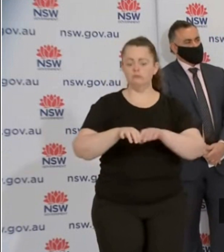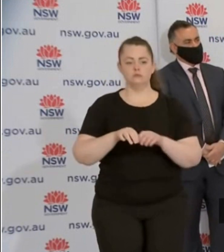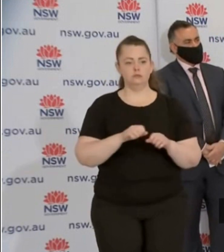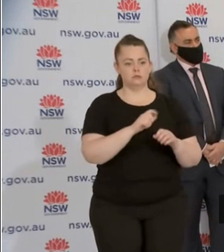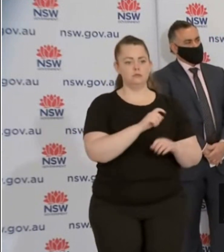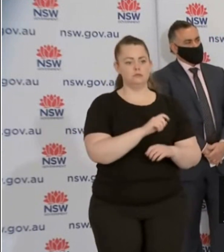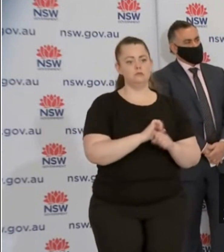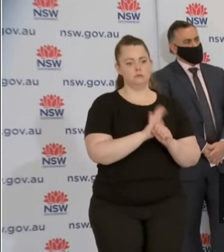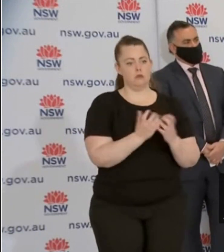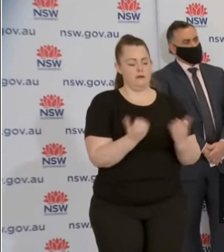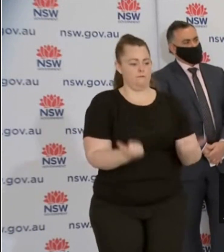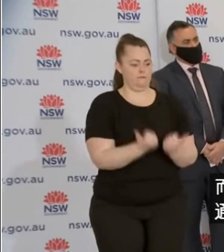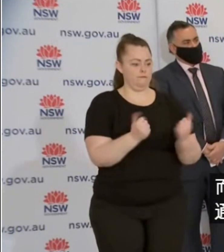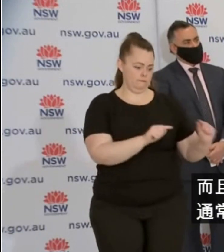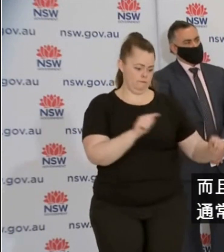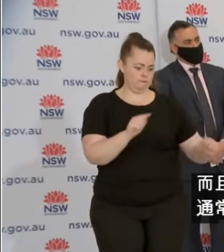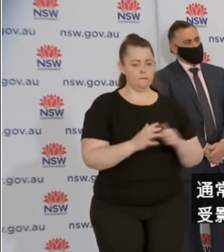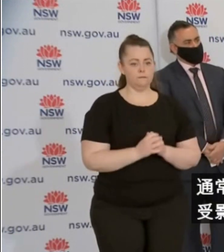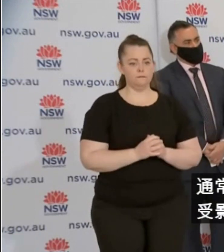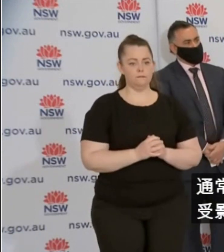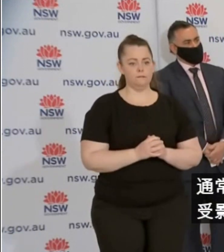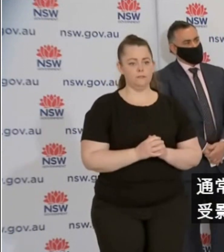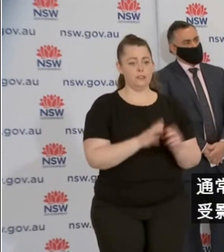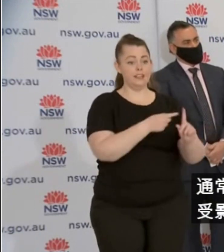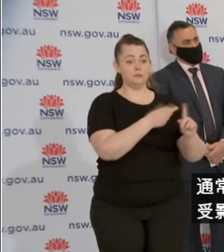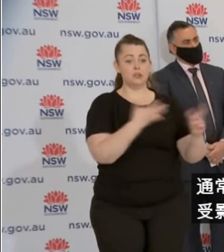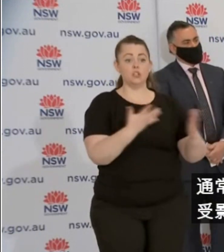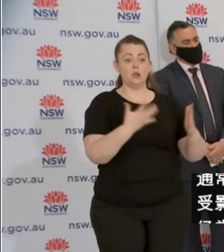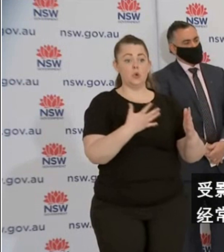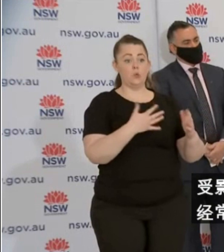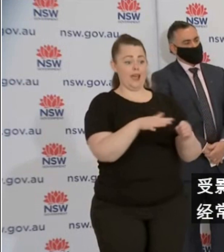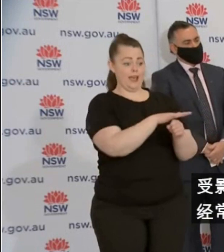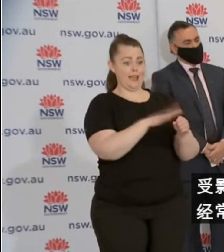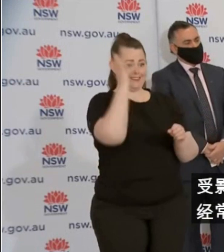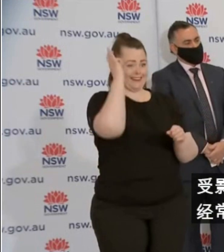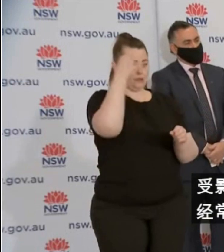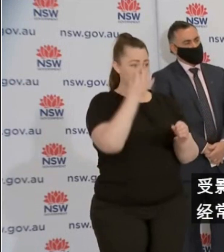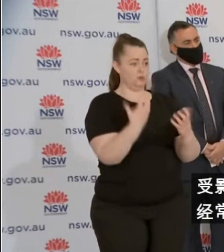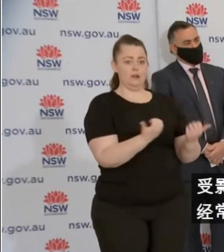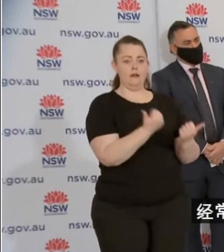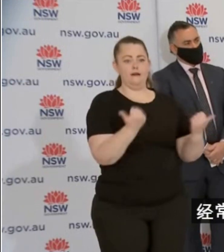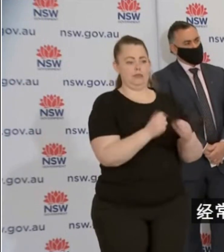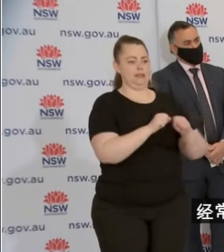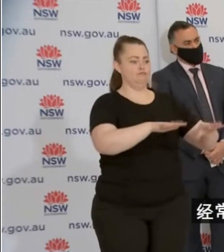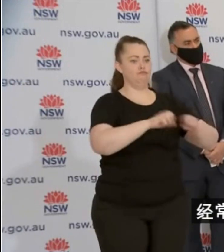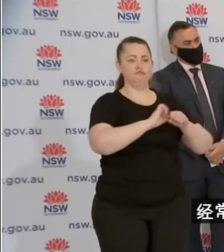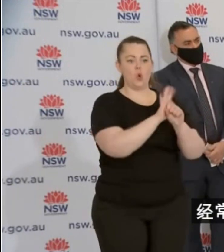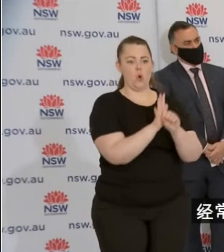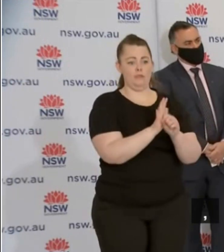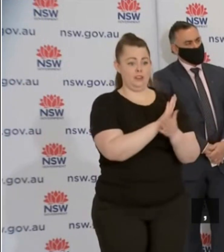is often, especially in the areas most affected, there are large households, often quite a number of children in the